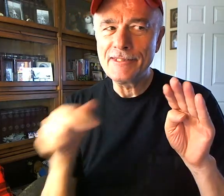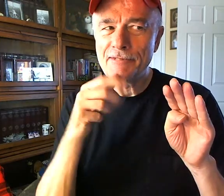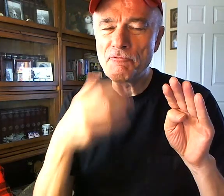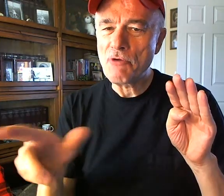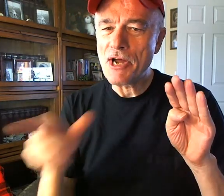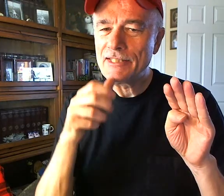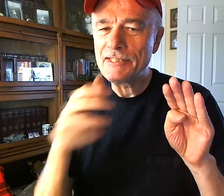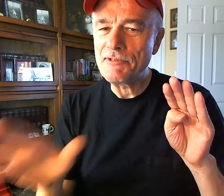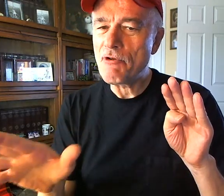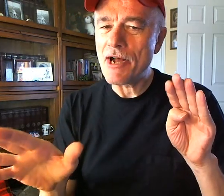And explorer.